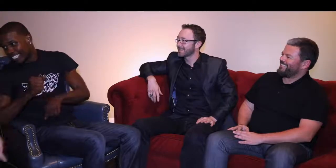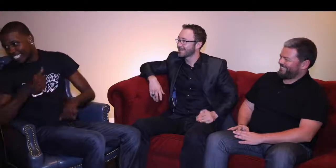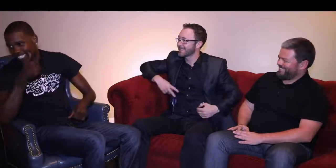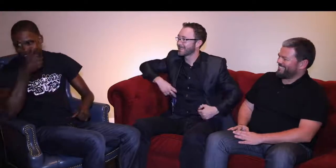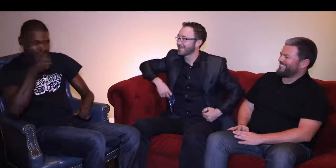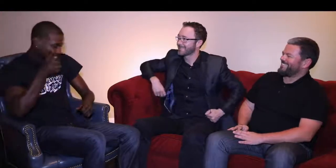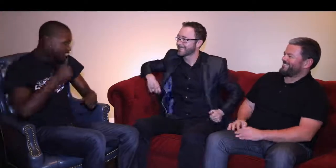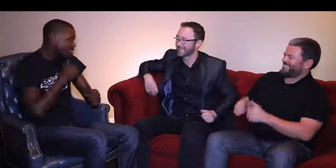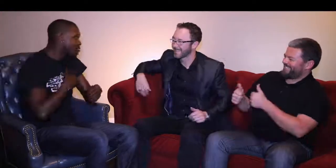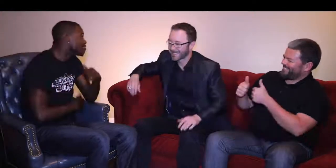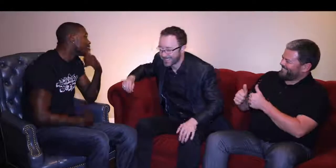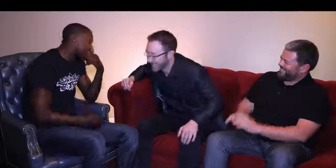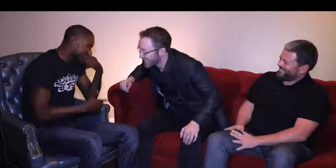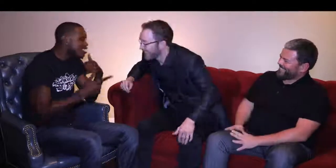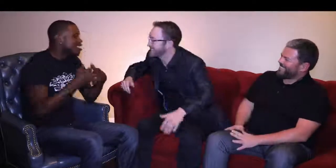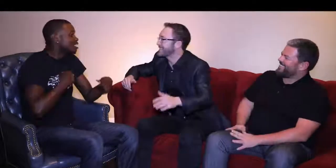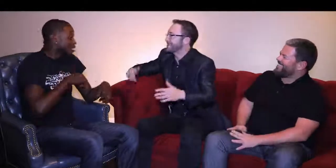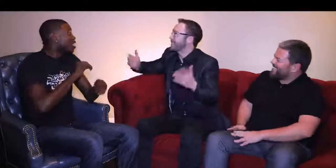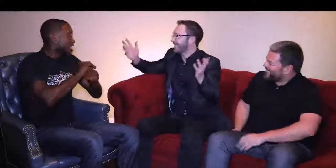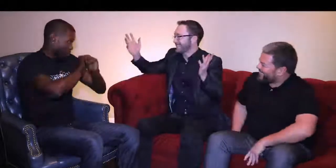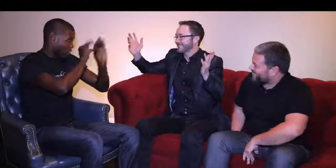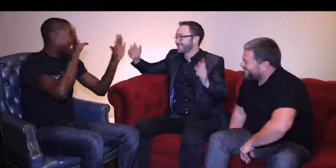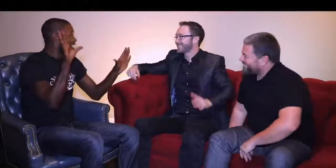Sure. This is too hot. Yeah,